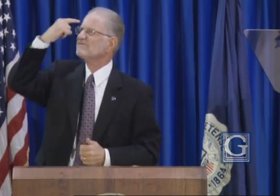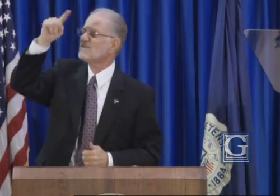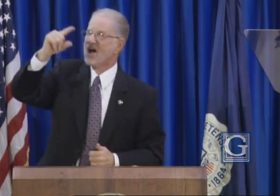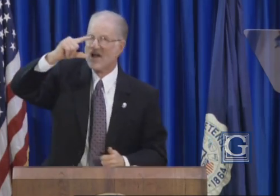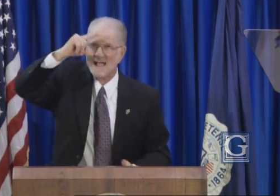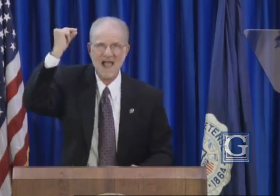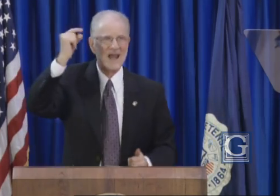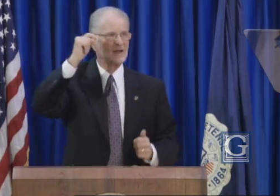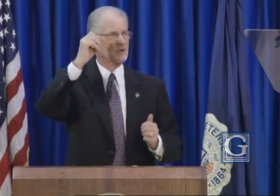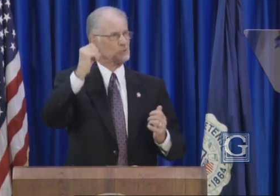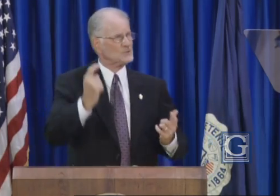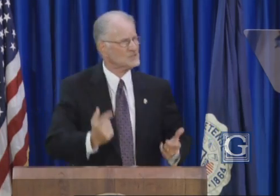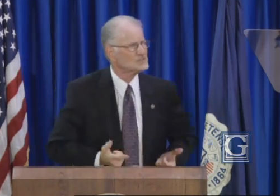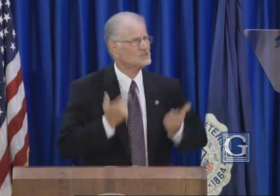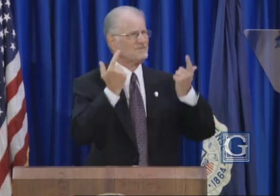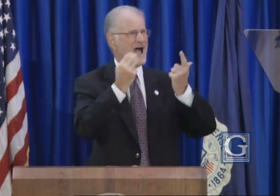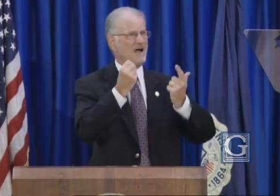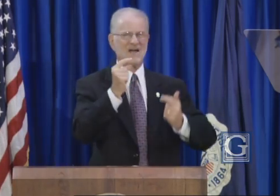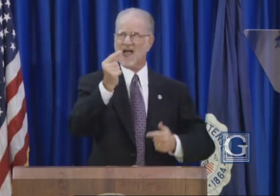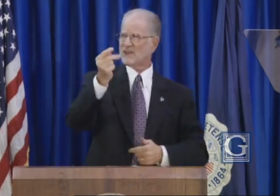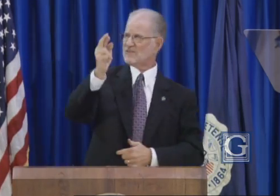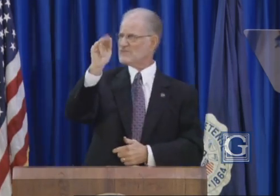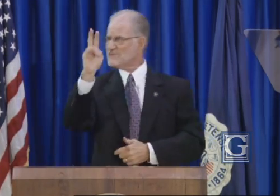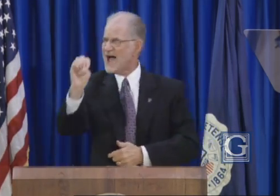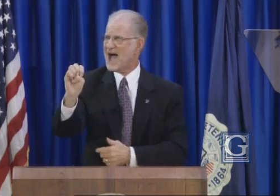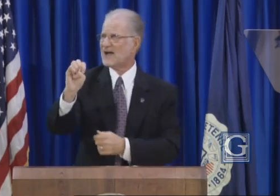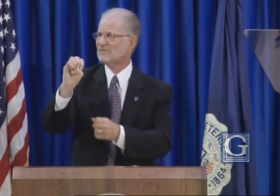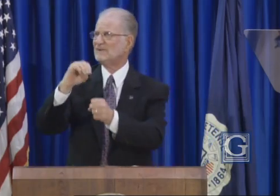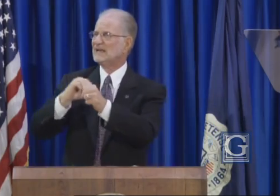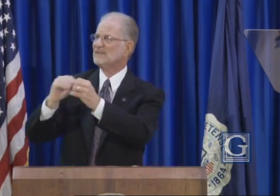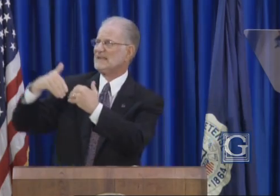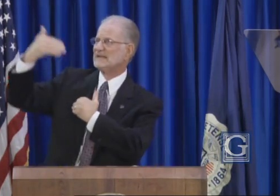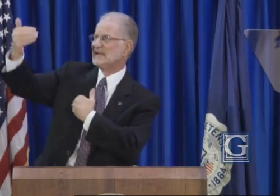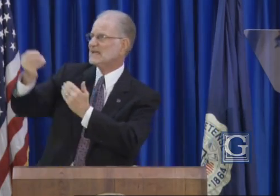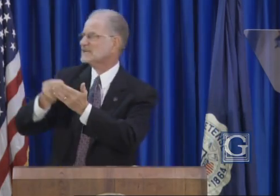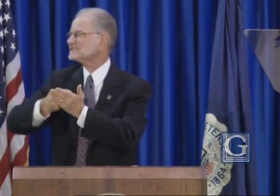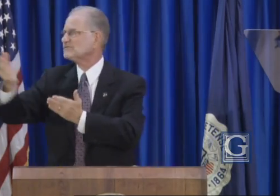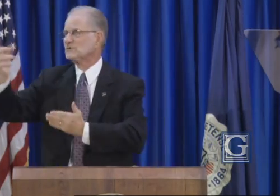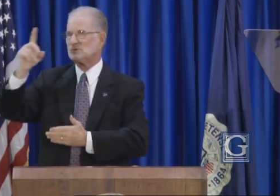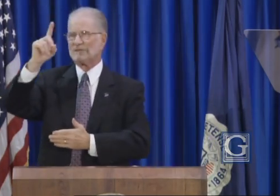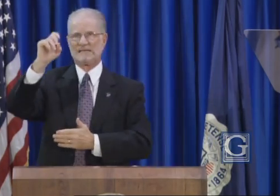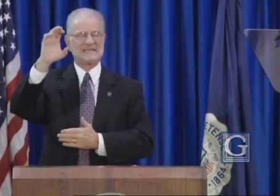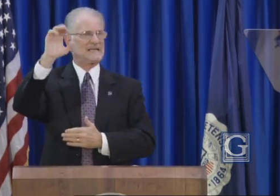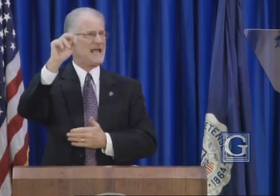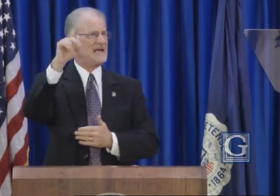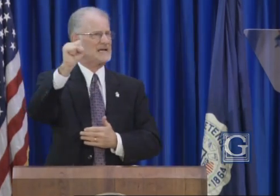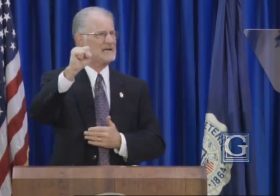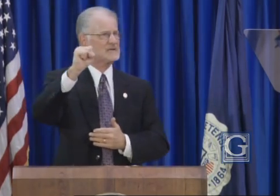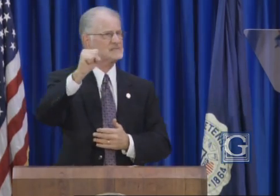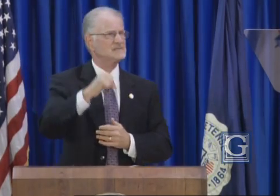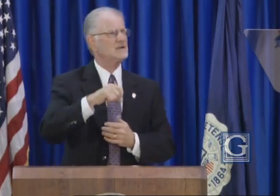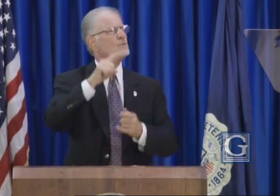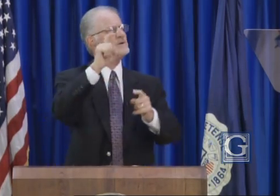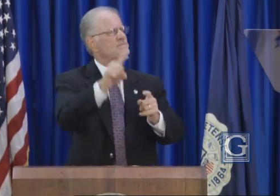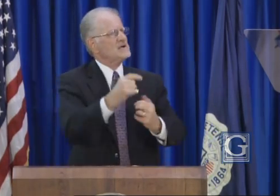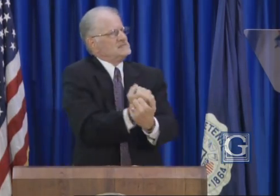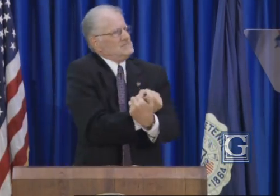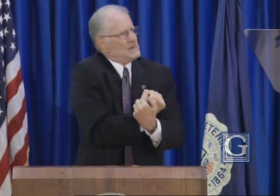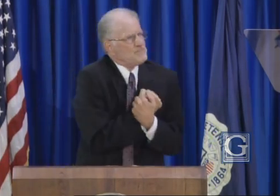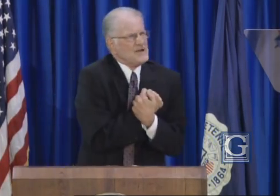must. For Gallaudet to survive and thrive in the next few decades, we